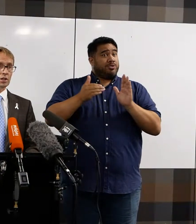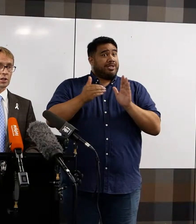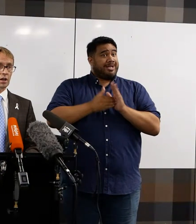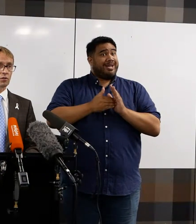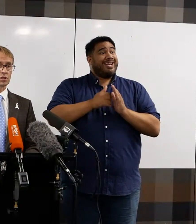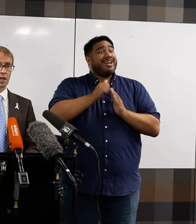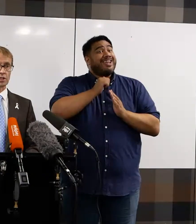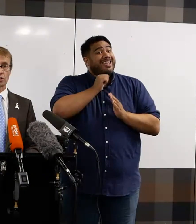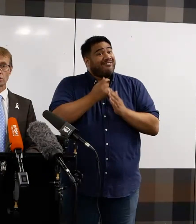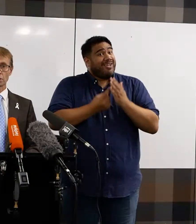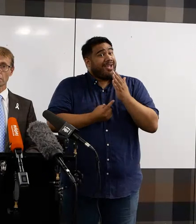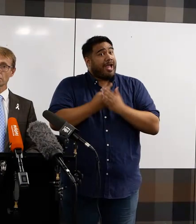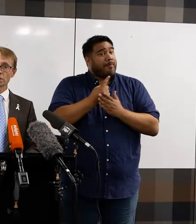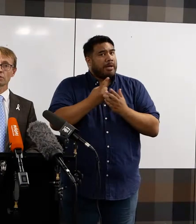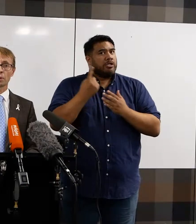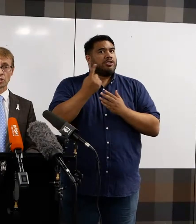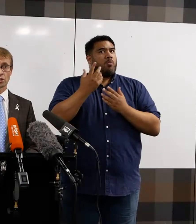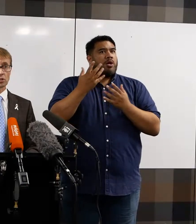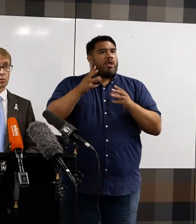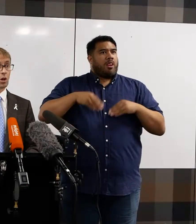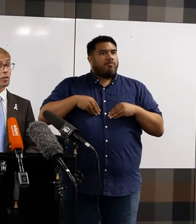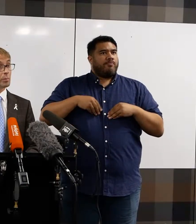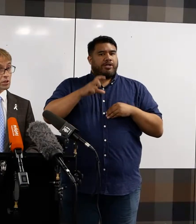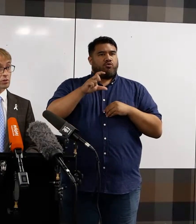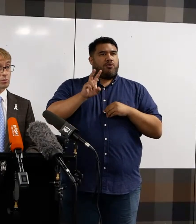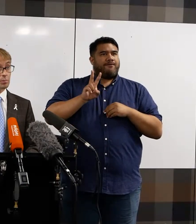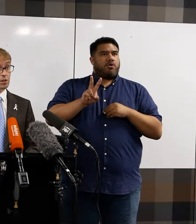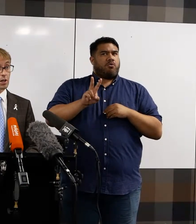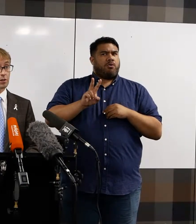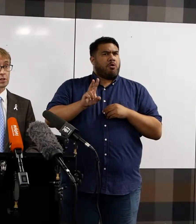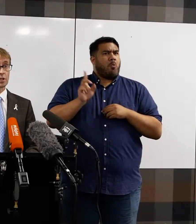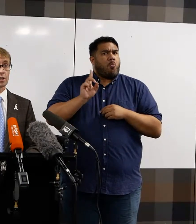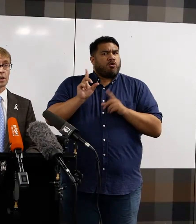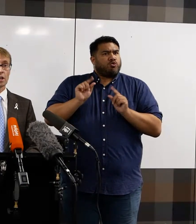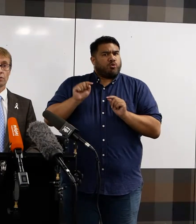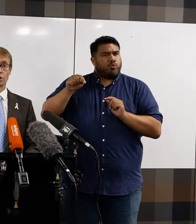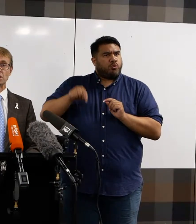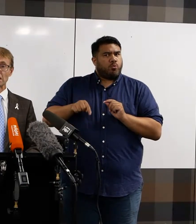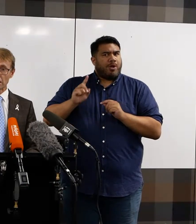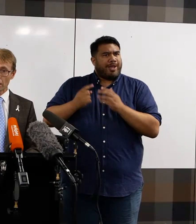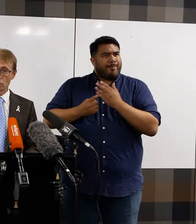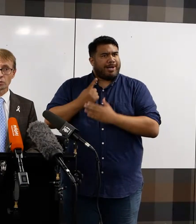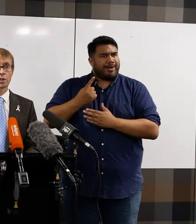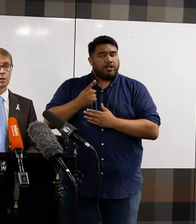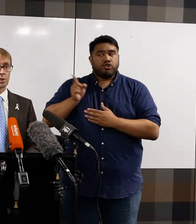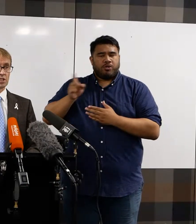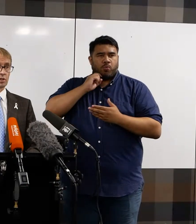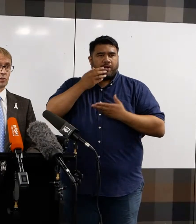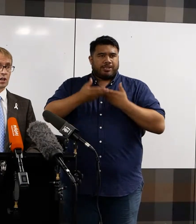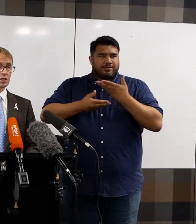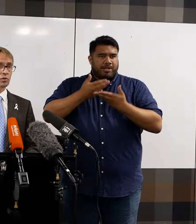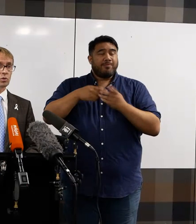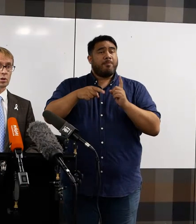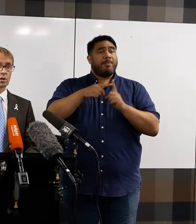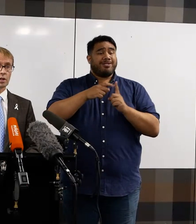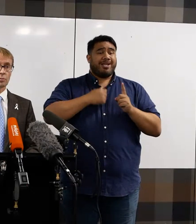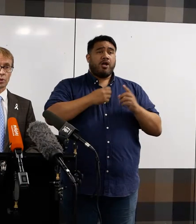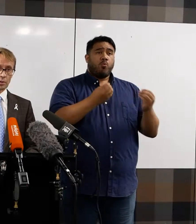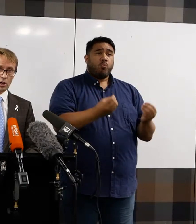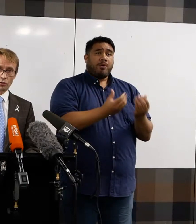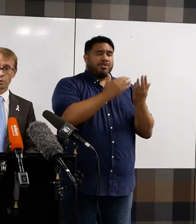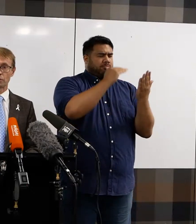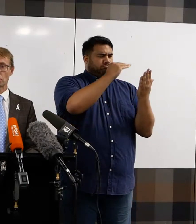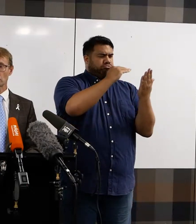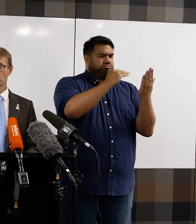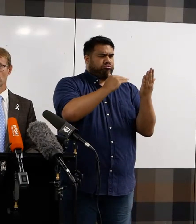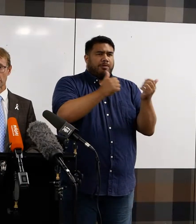or when we do get our first case in New Zealand. This information is all on the Ministry website. There's a very detailed piece of advice for primary